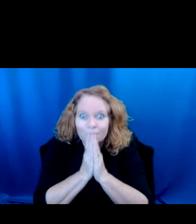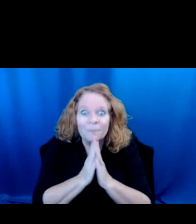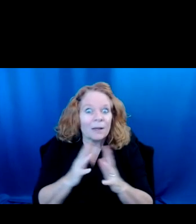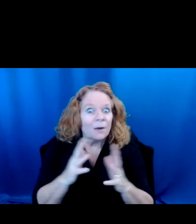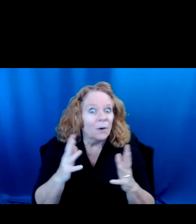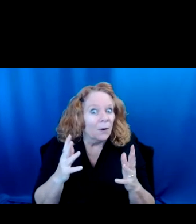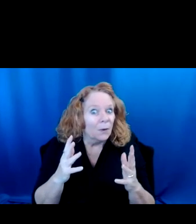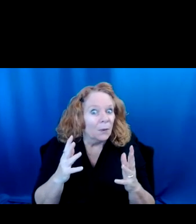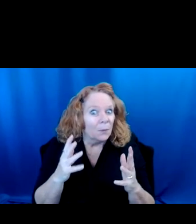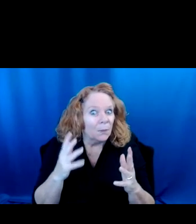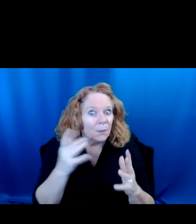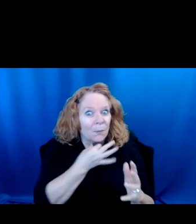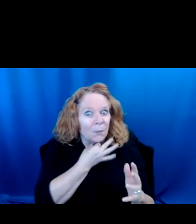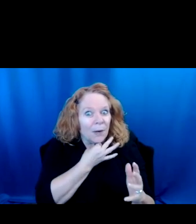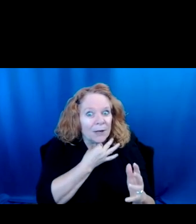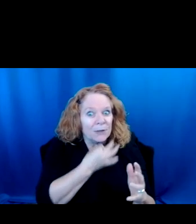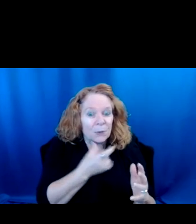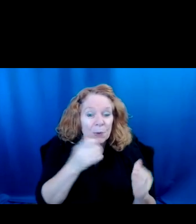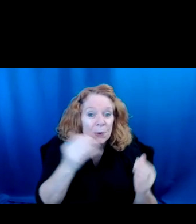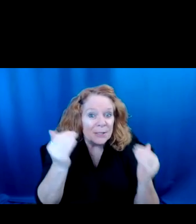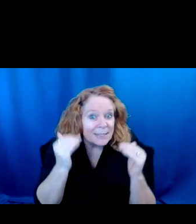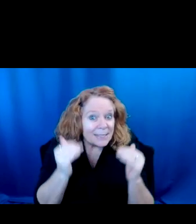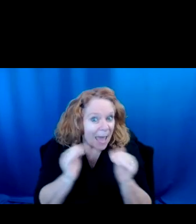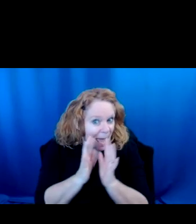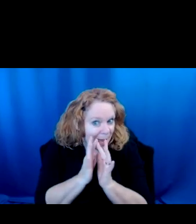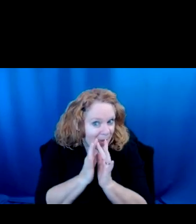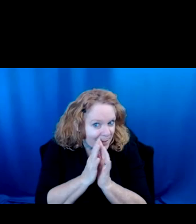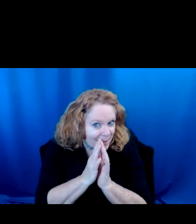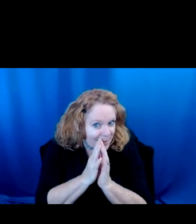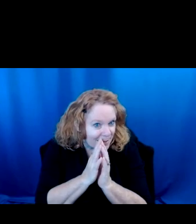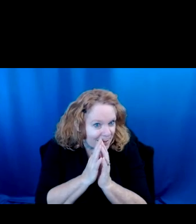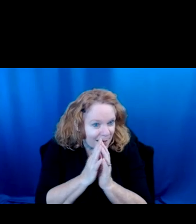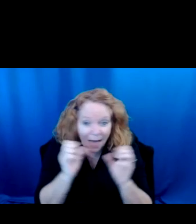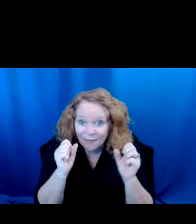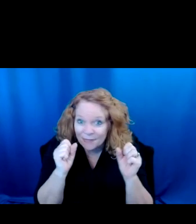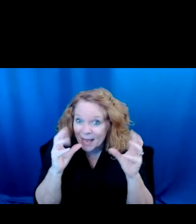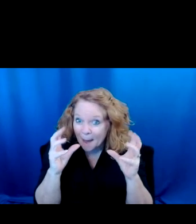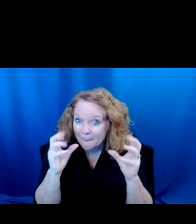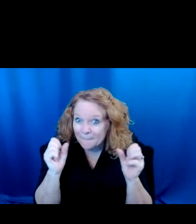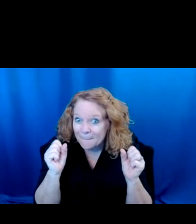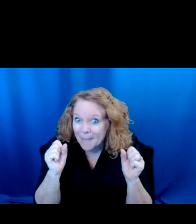Well, I wonder who's next after Kennedy. It's the amazing,